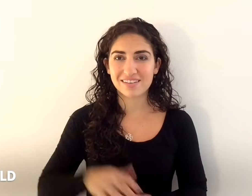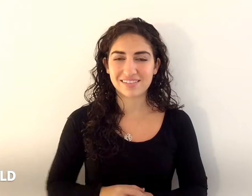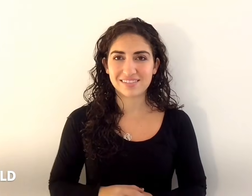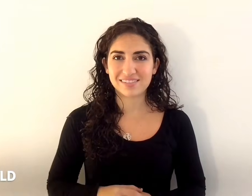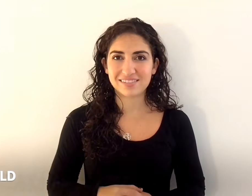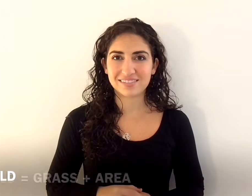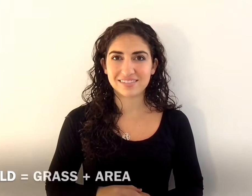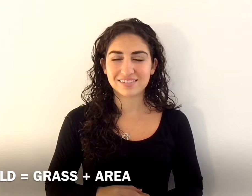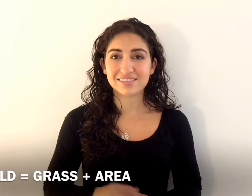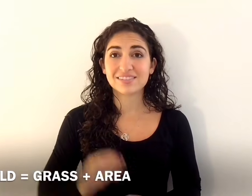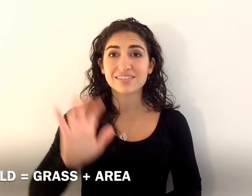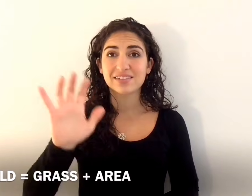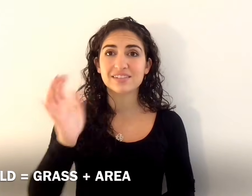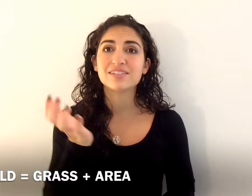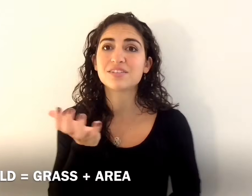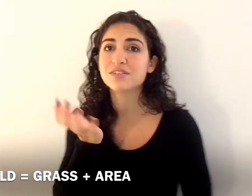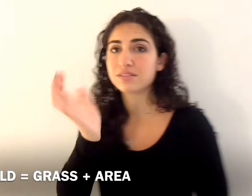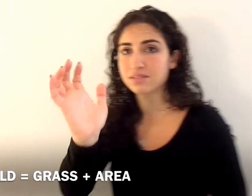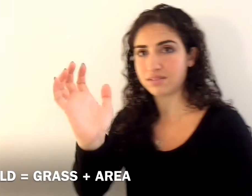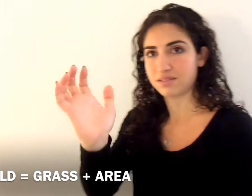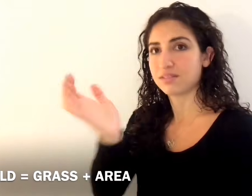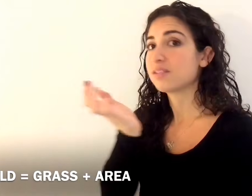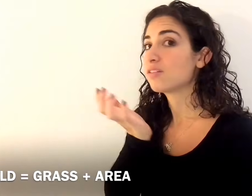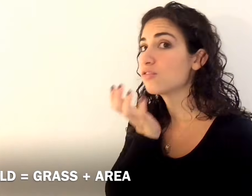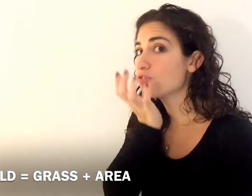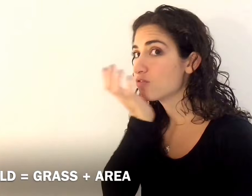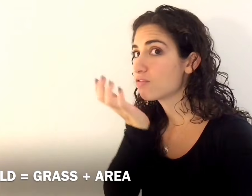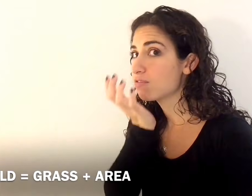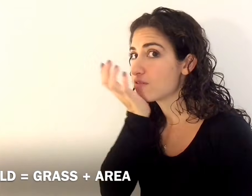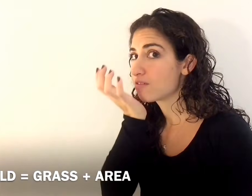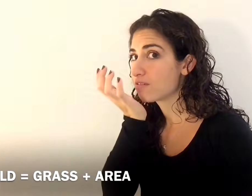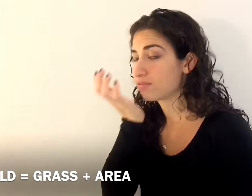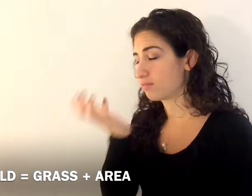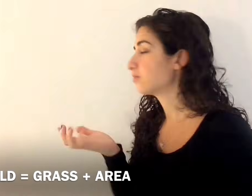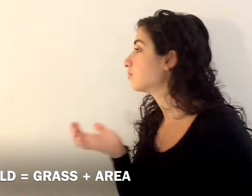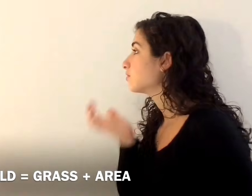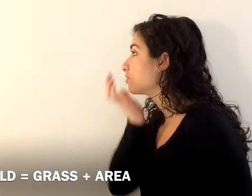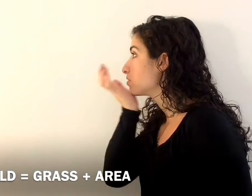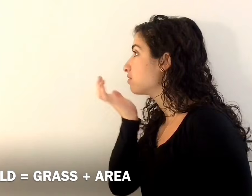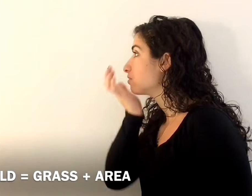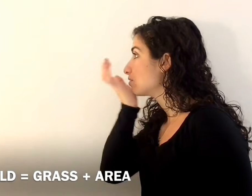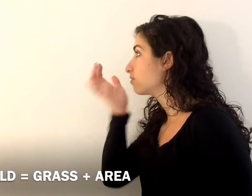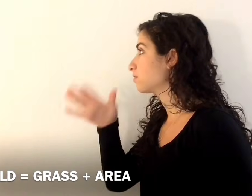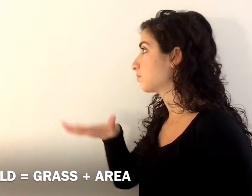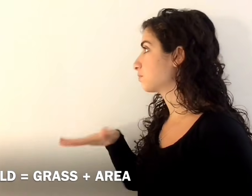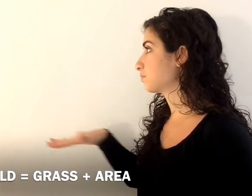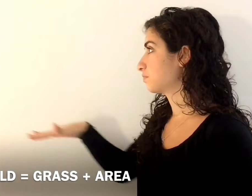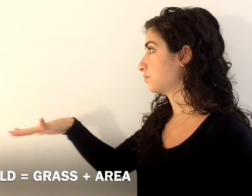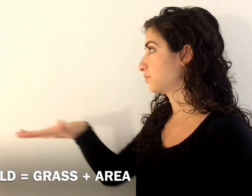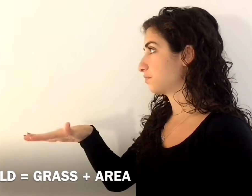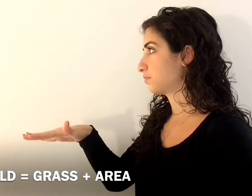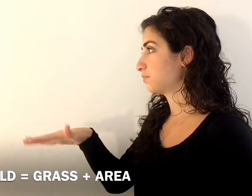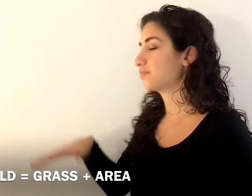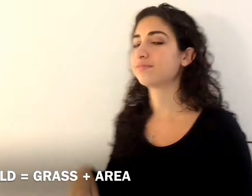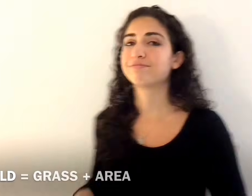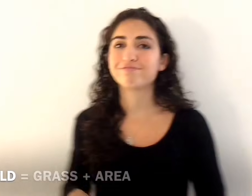Field. So it's a sign grass and area. So grassy area is a